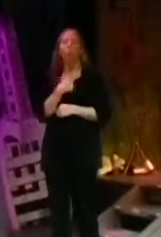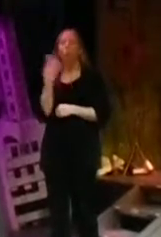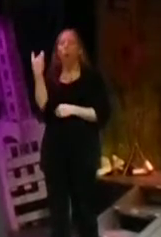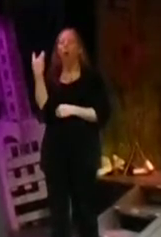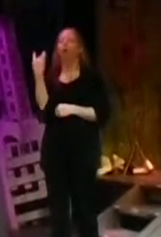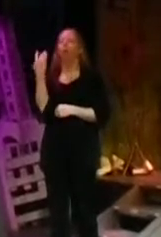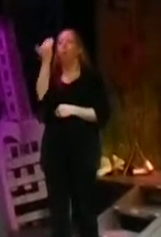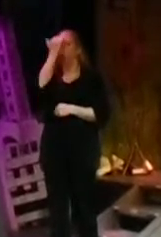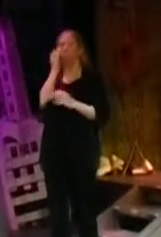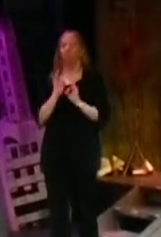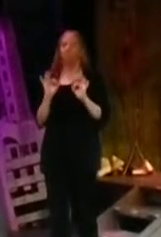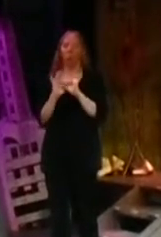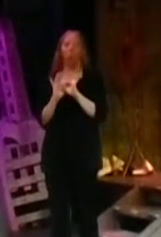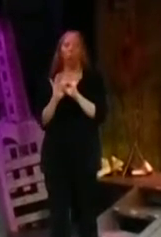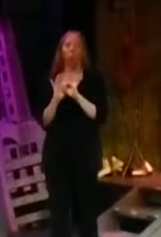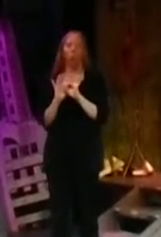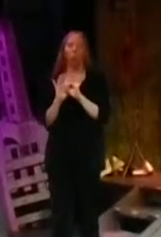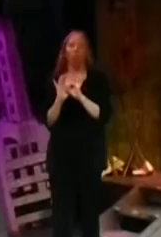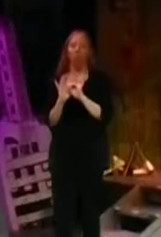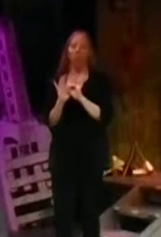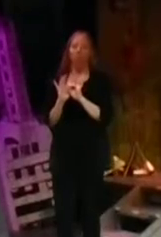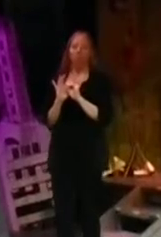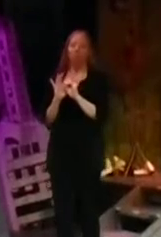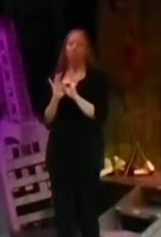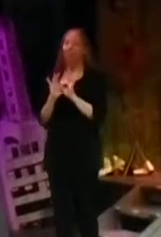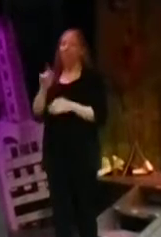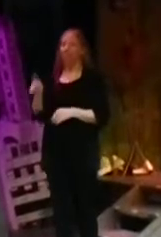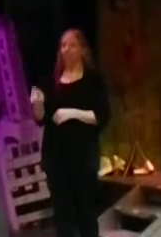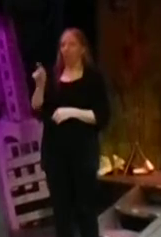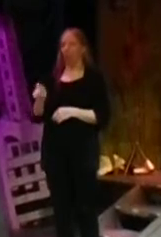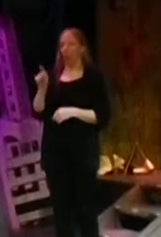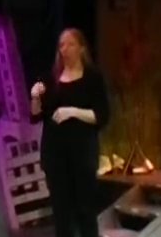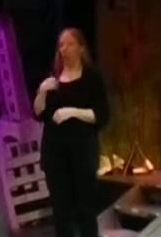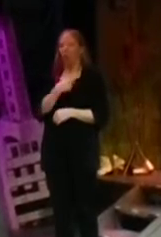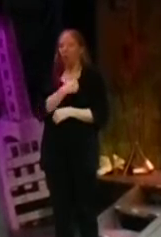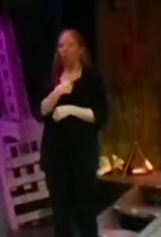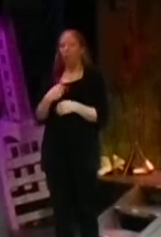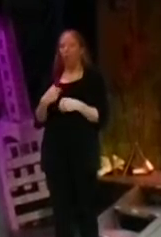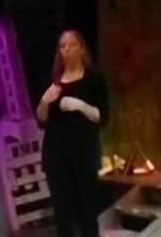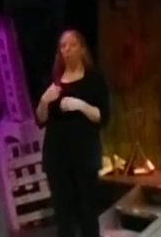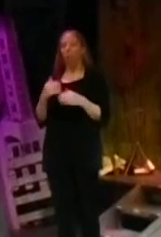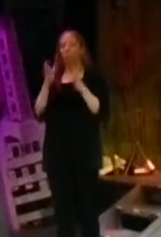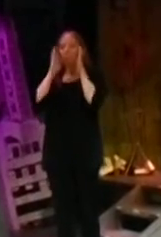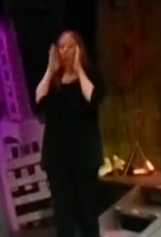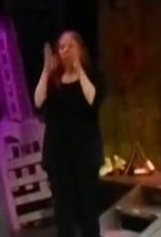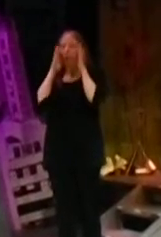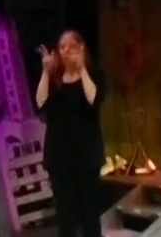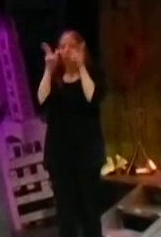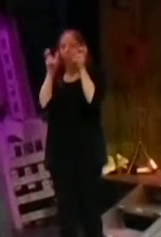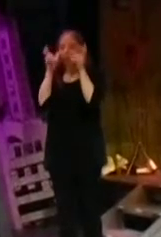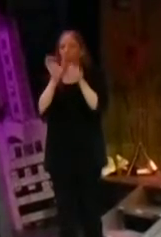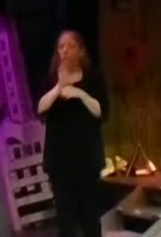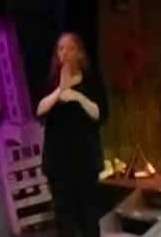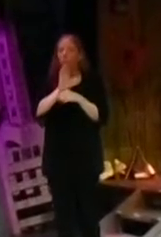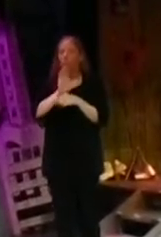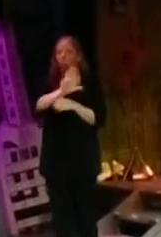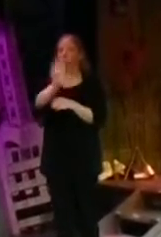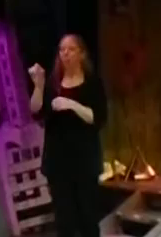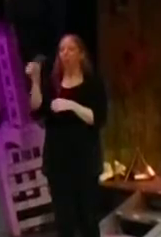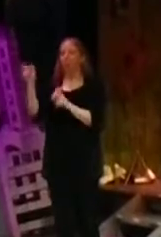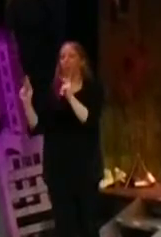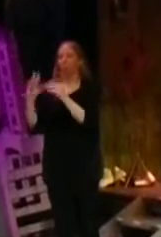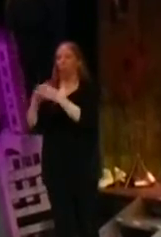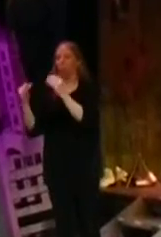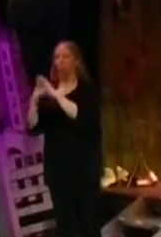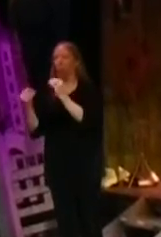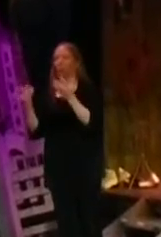is, how necessary it is for us to actually listen to each other's stories, so that